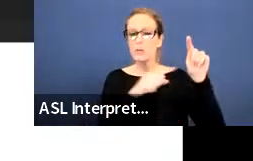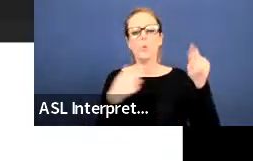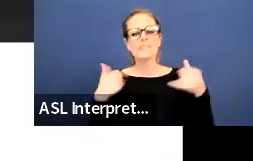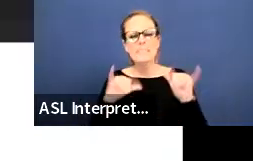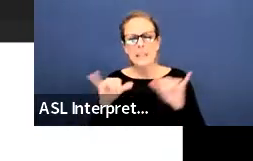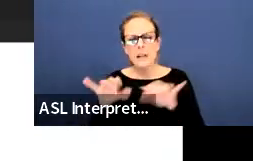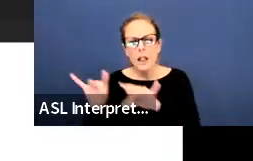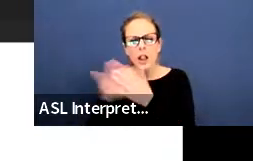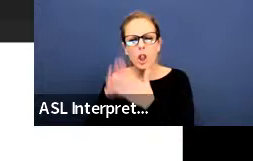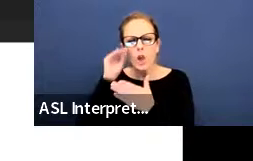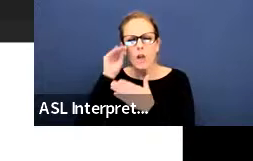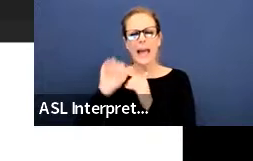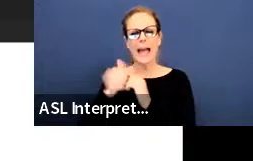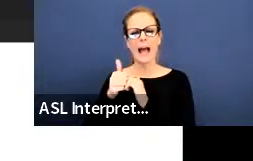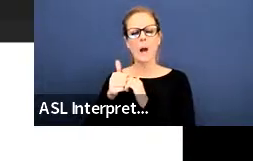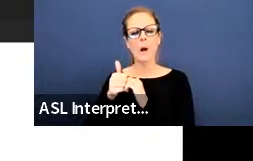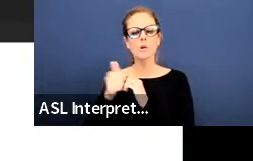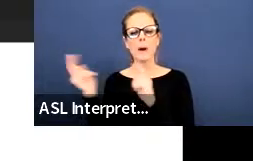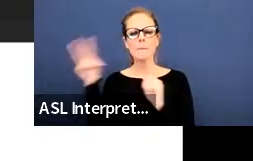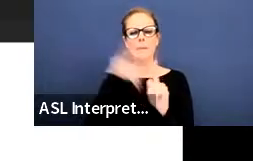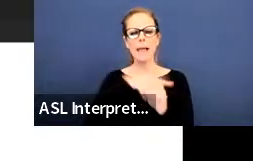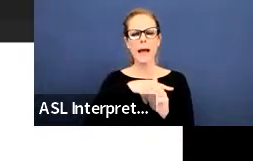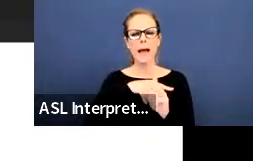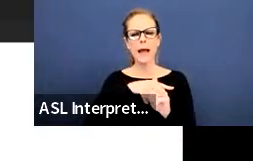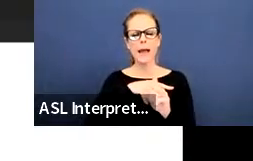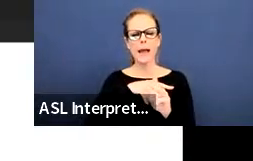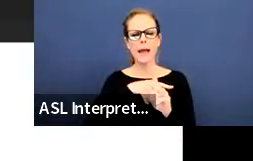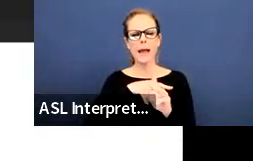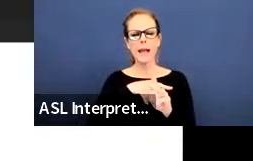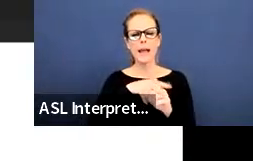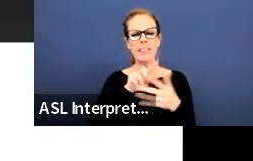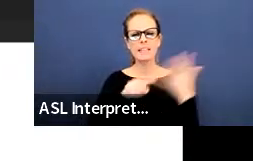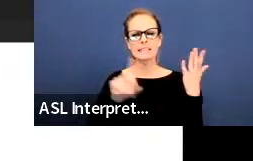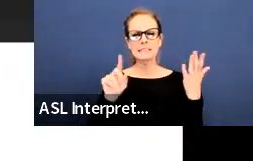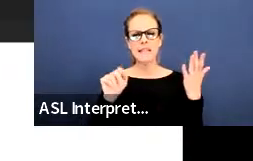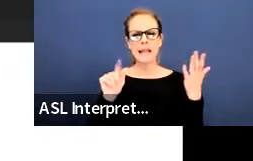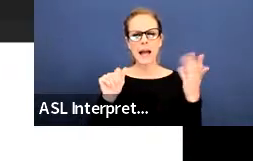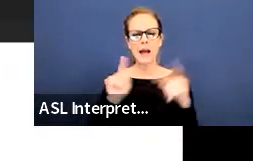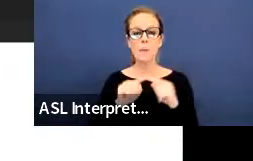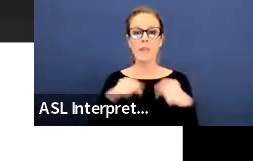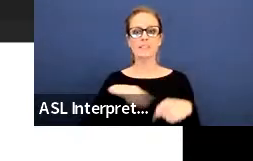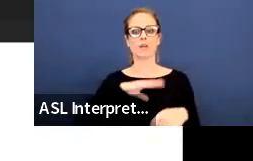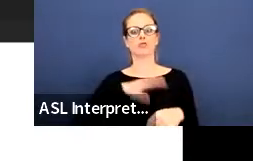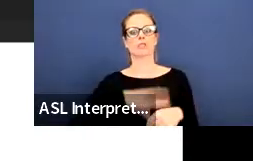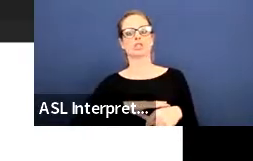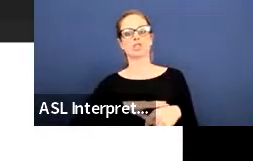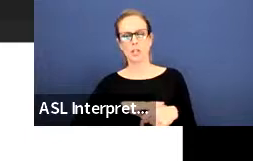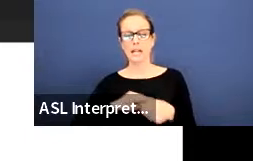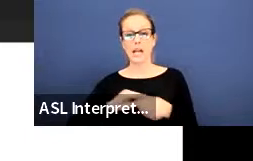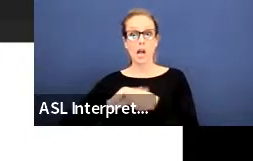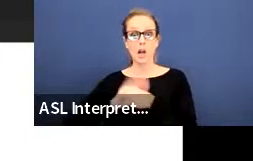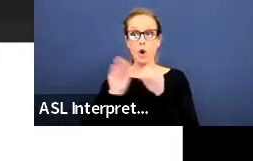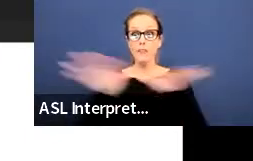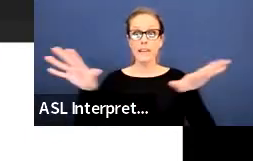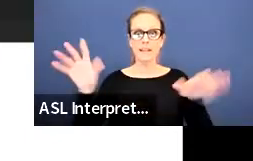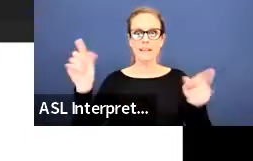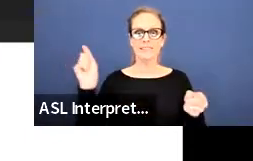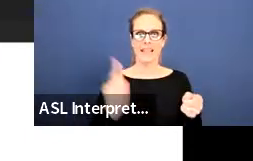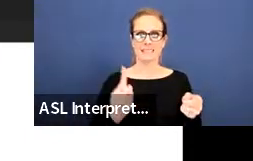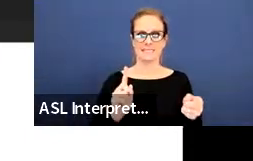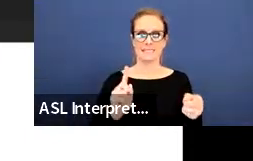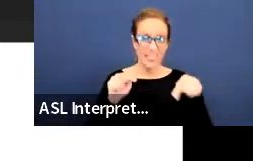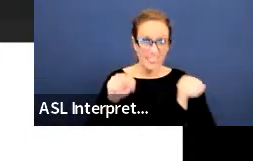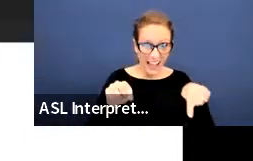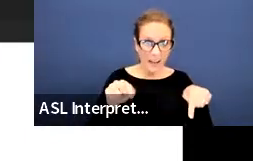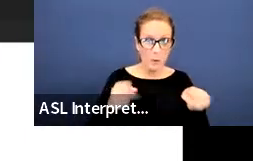how best to apply these, but I think this is also a reassuring sign there's less COVID around. And in fact, this is from a week